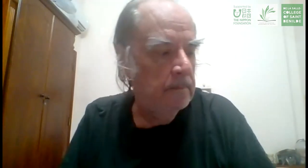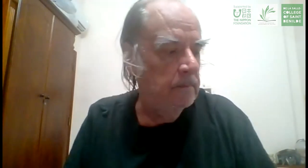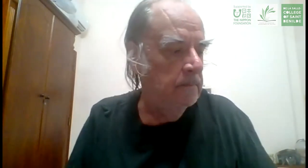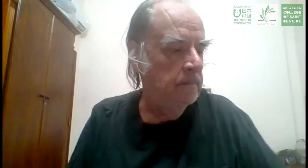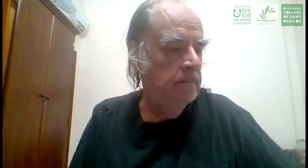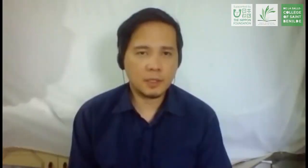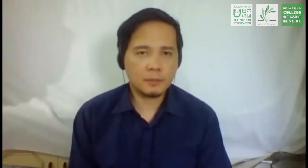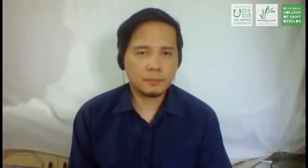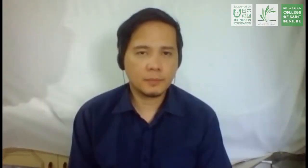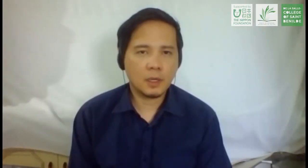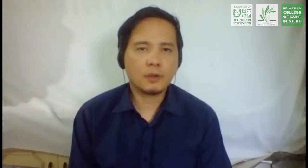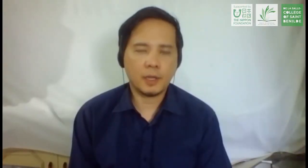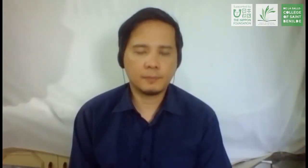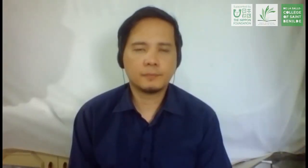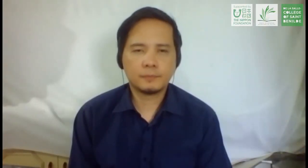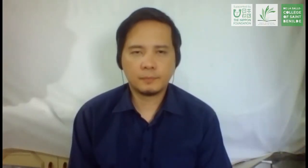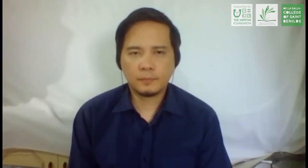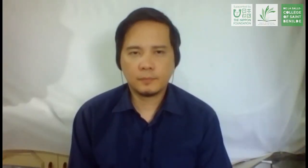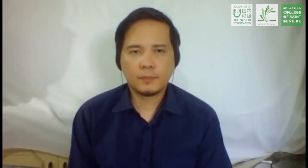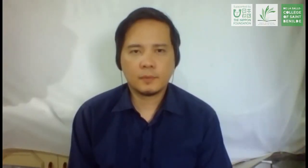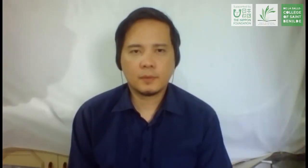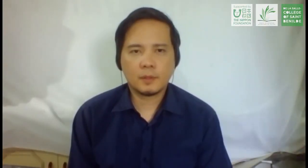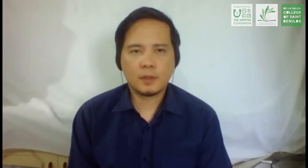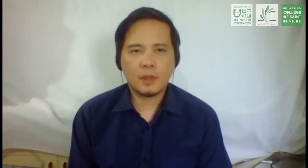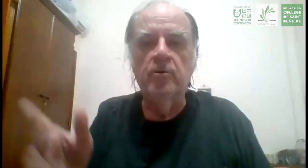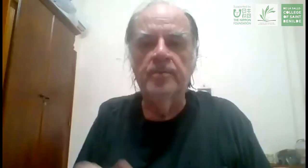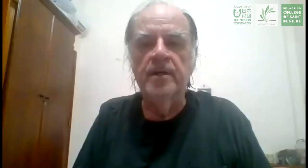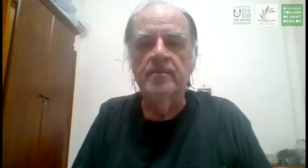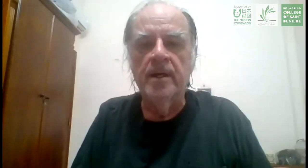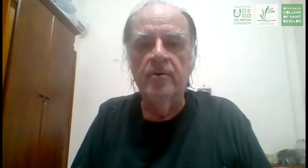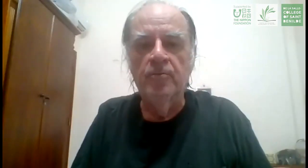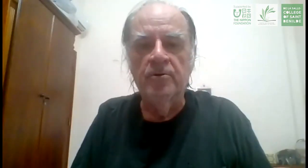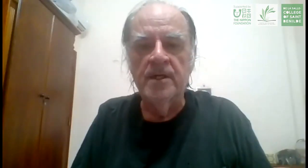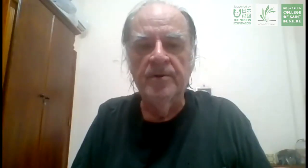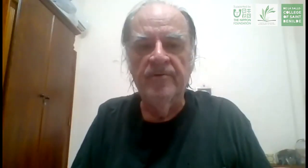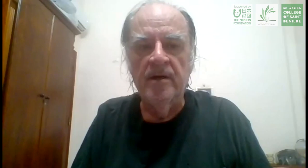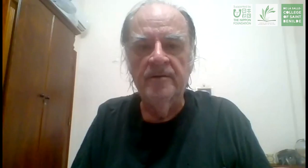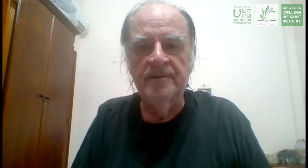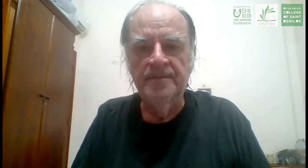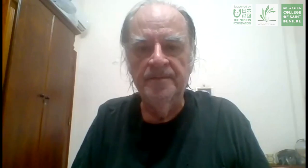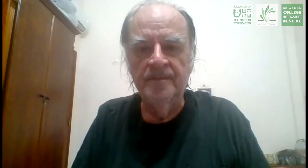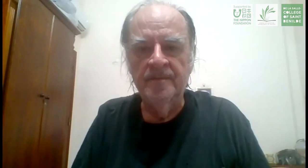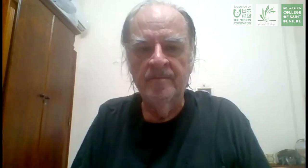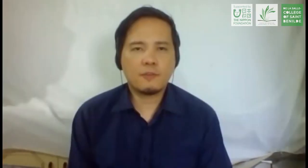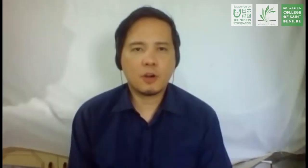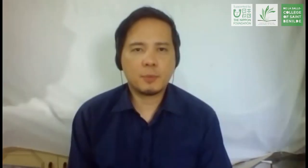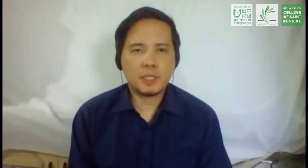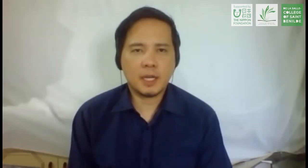Who, me, sir? Okay. Jasmine's group. It doesn't matter who pulls up the file. 3 and 4 put together,